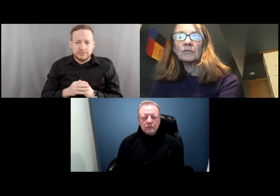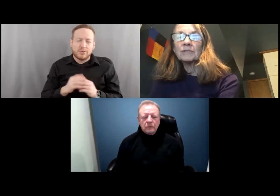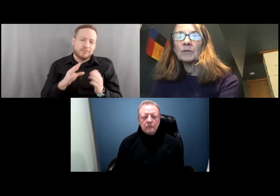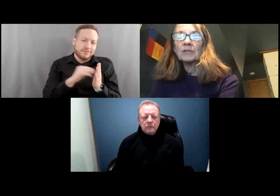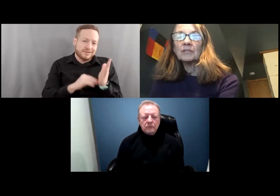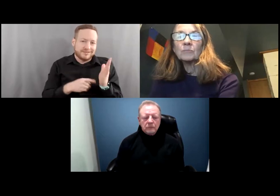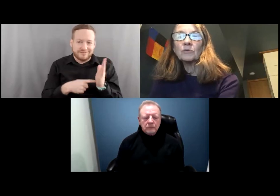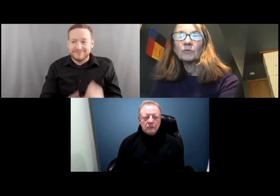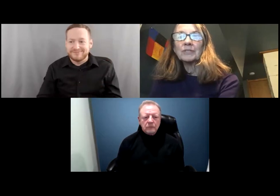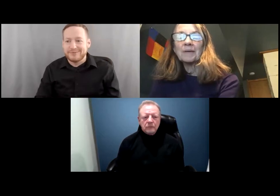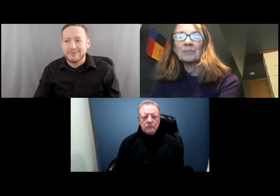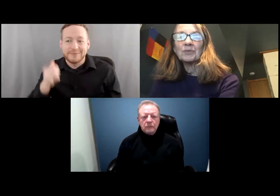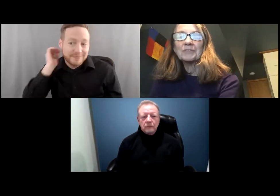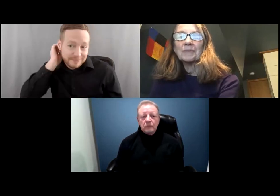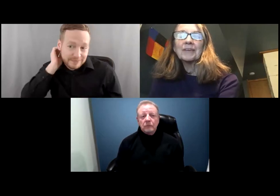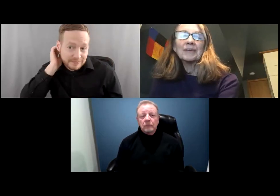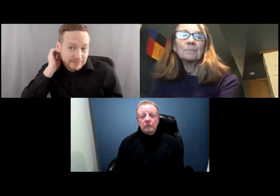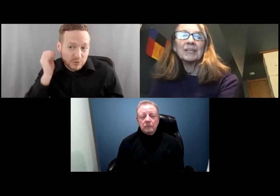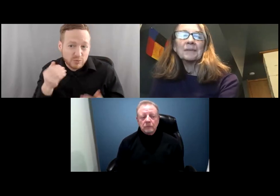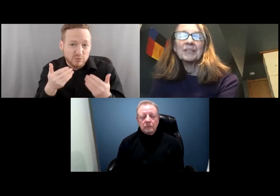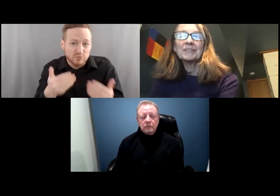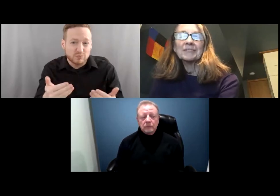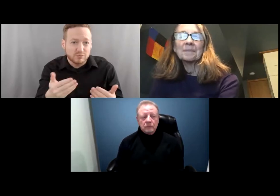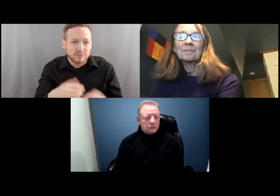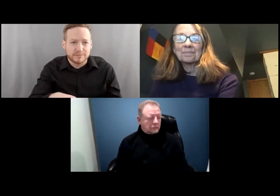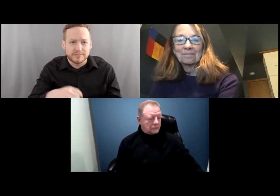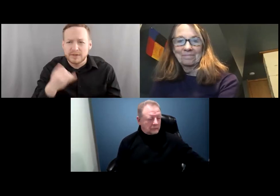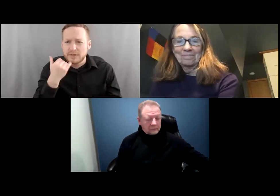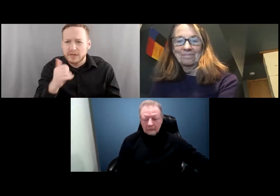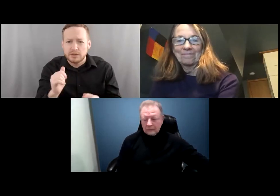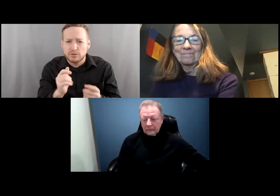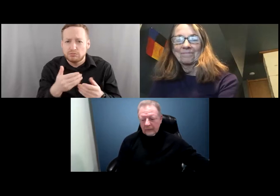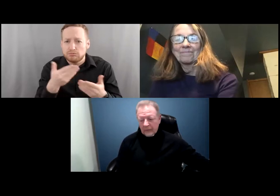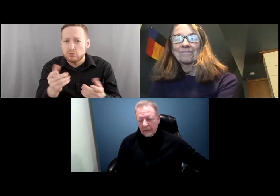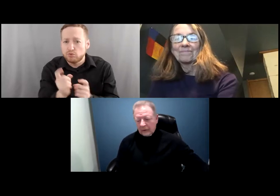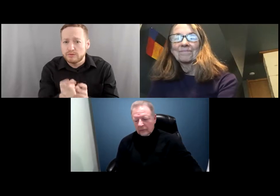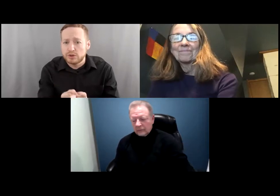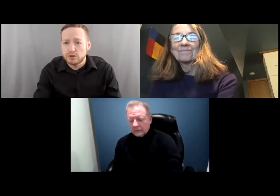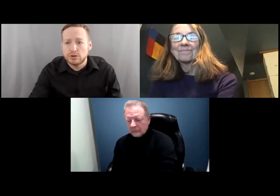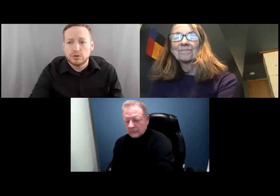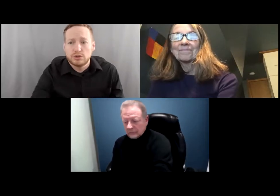or would somebody like to move to accept those meeting minutes?